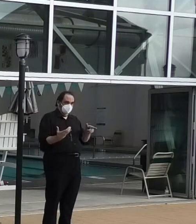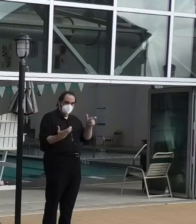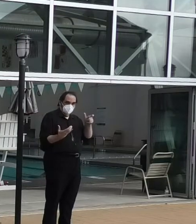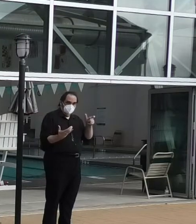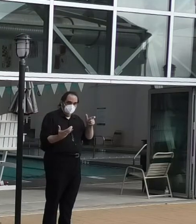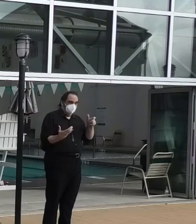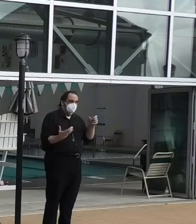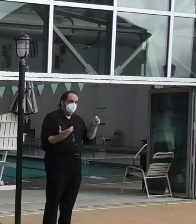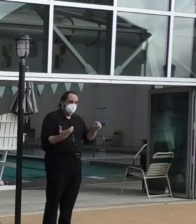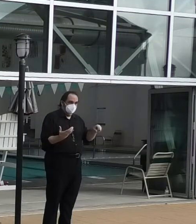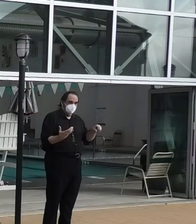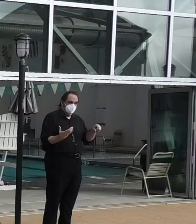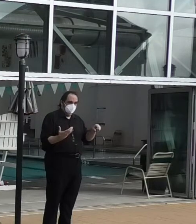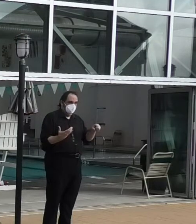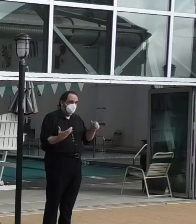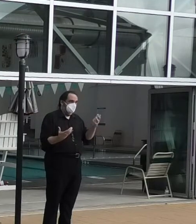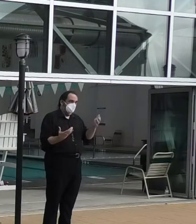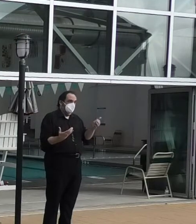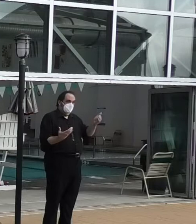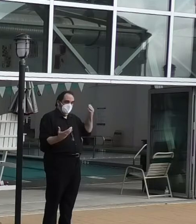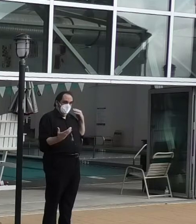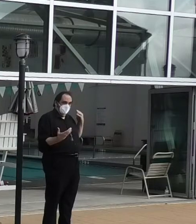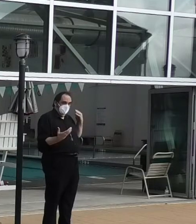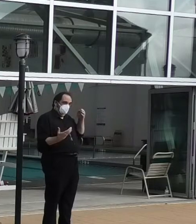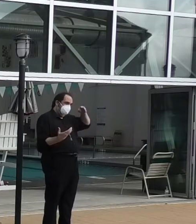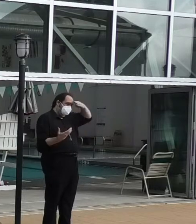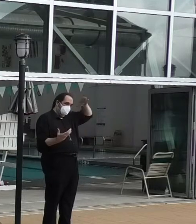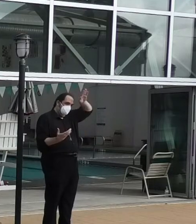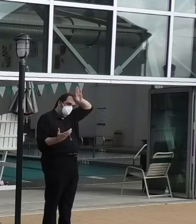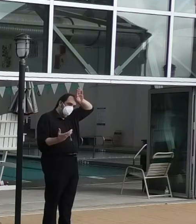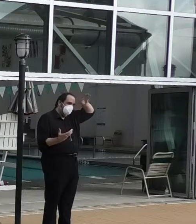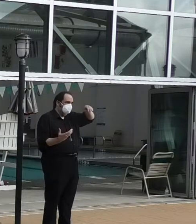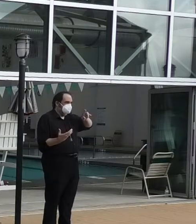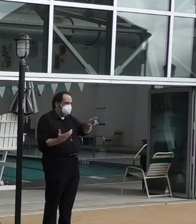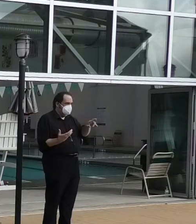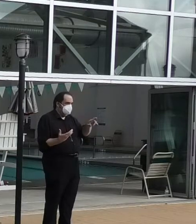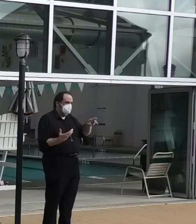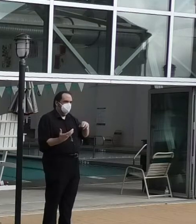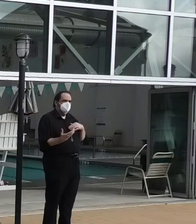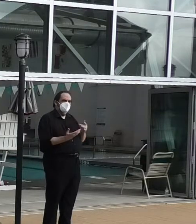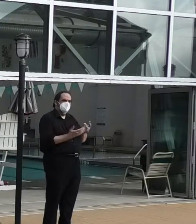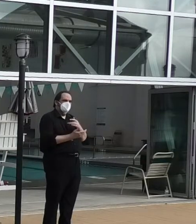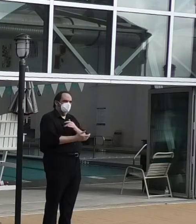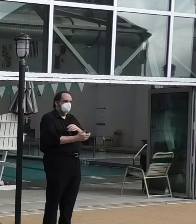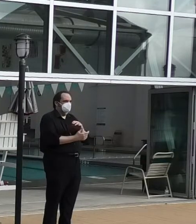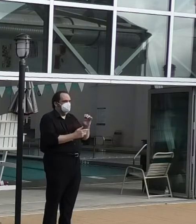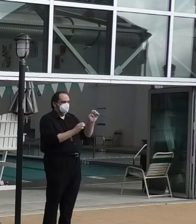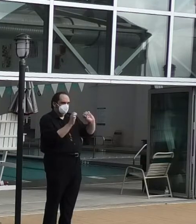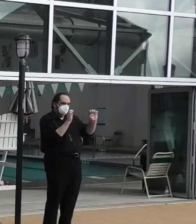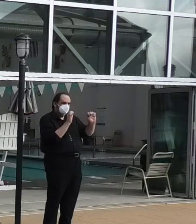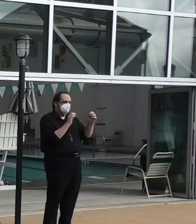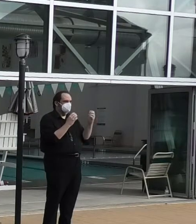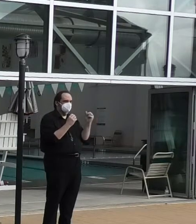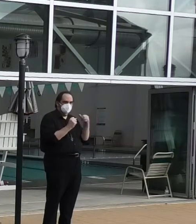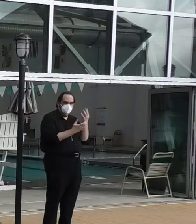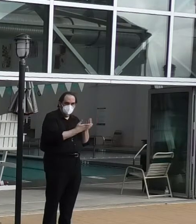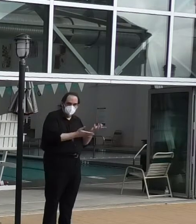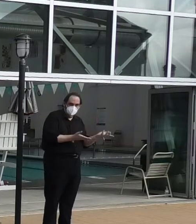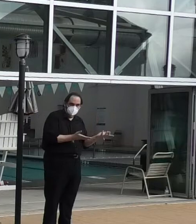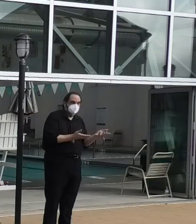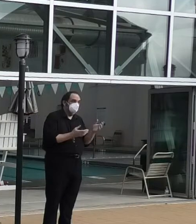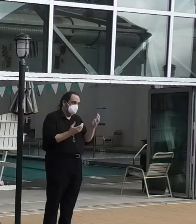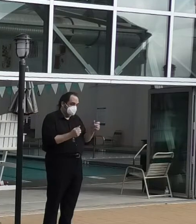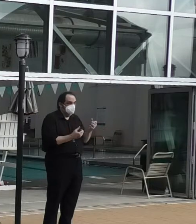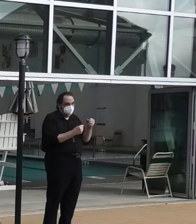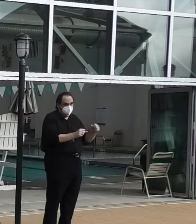incident potentially before firefighters, paramedics, or police officers who are trained with CPR. So with all